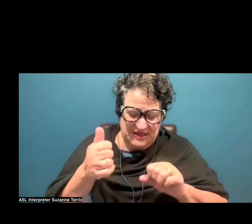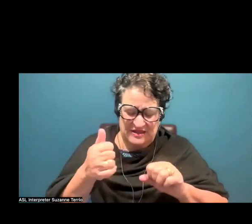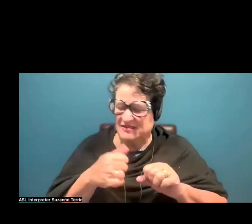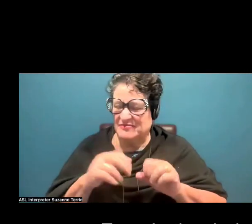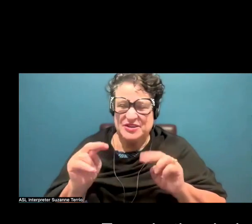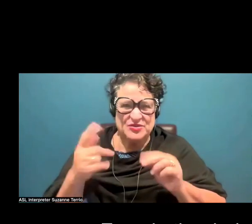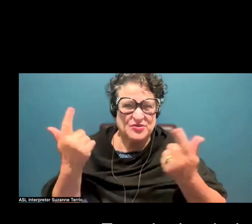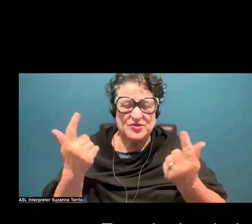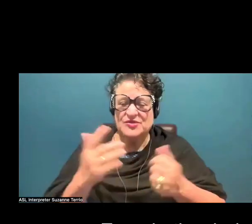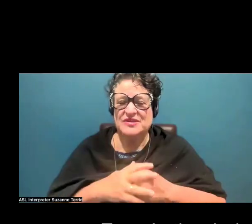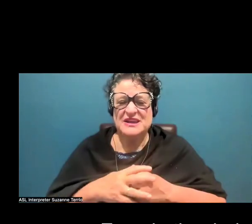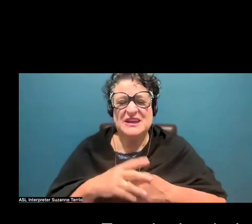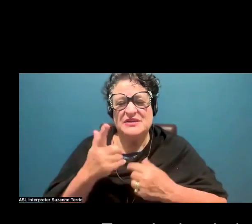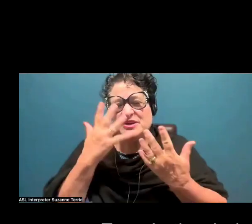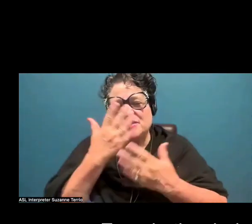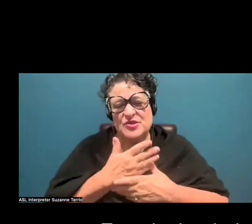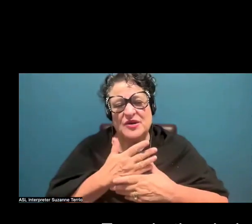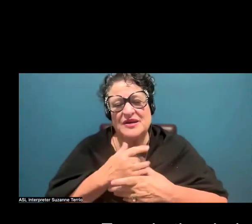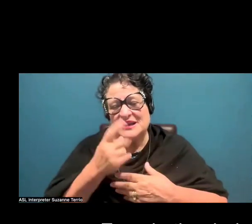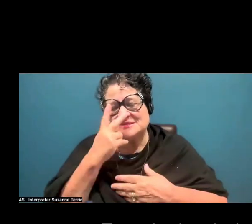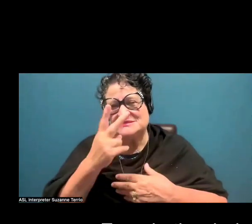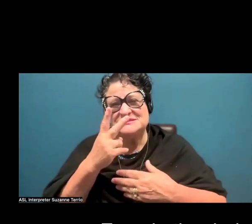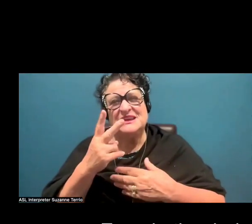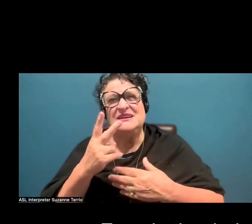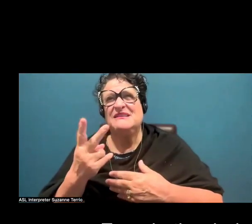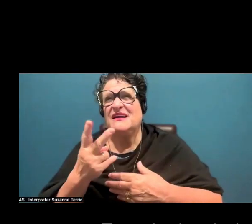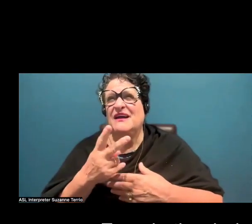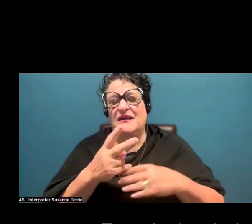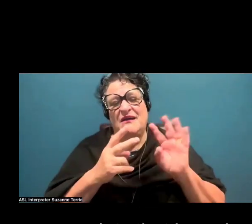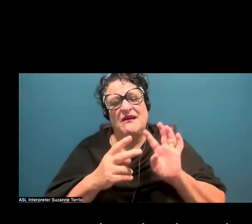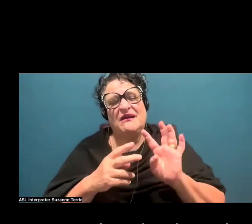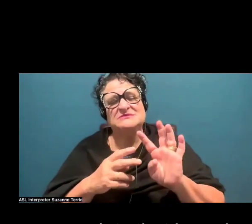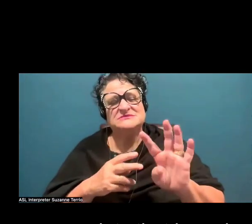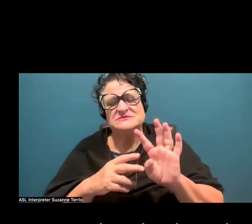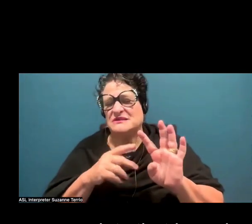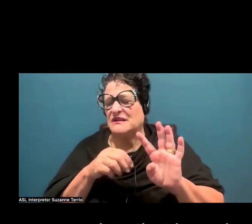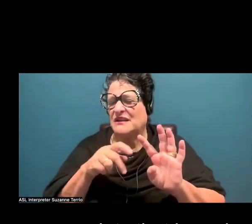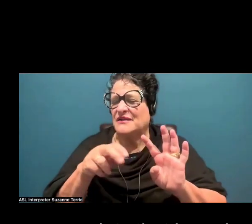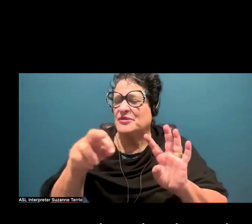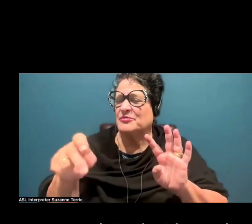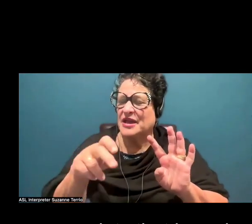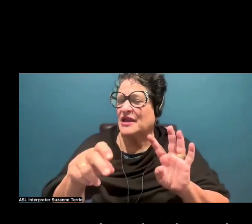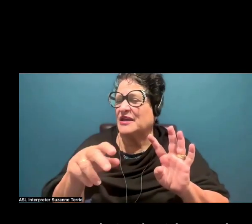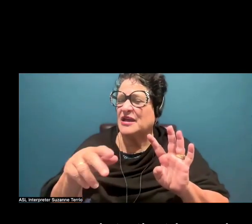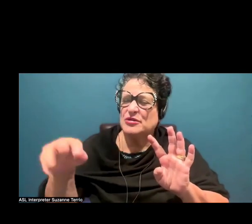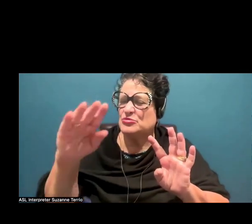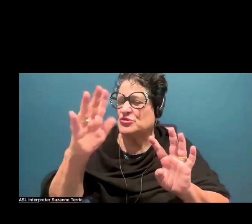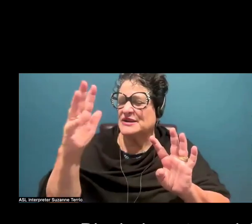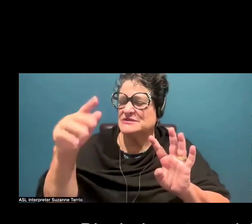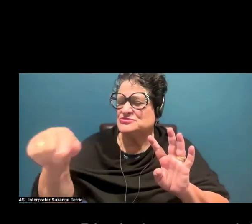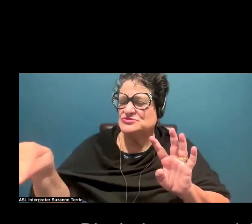good. Even in the dark, I can still see us, single file, climbing up one of the slots that branch off the main canyon